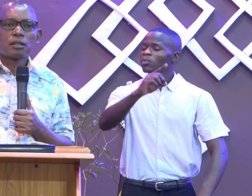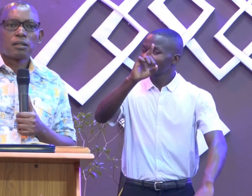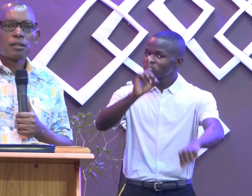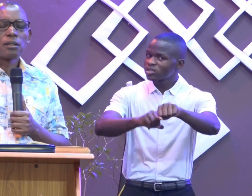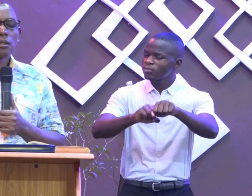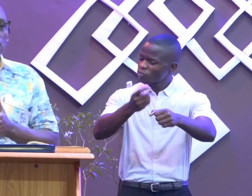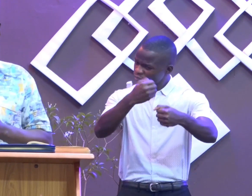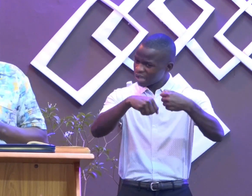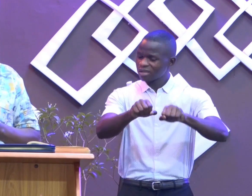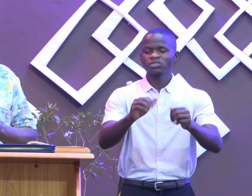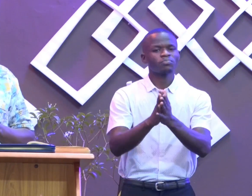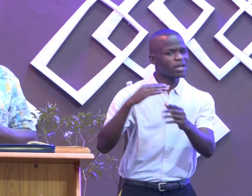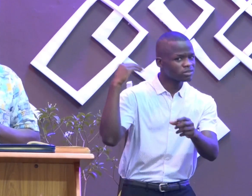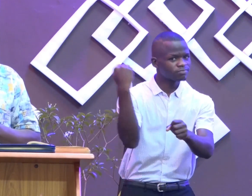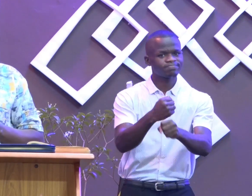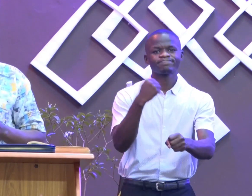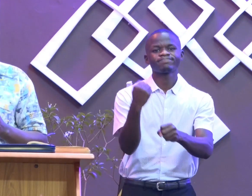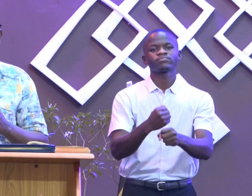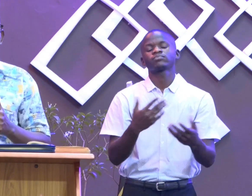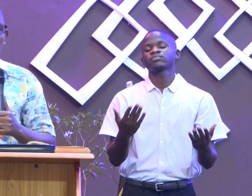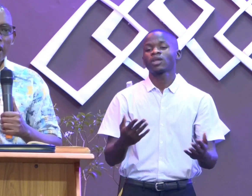tell you, this time is not for promising, but a time to work.